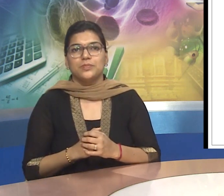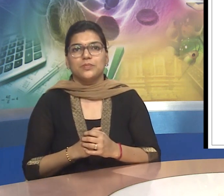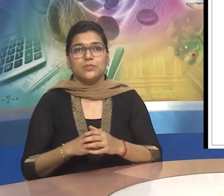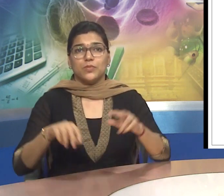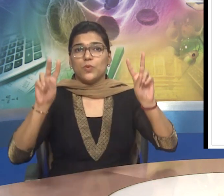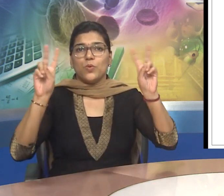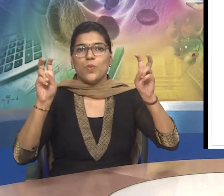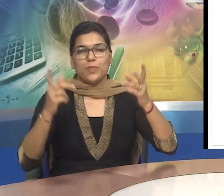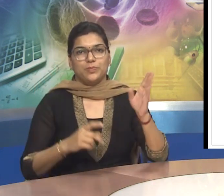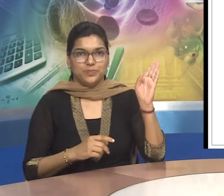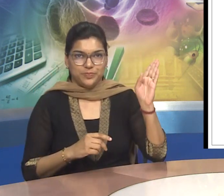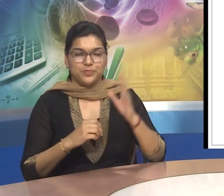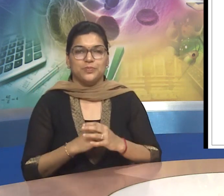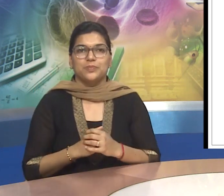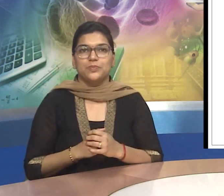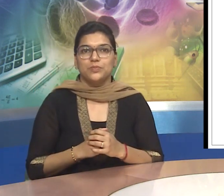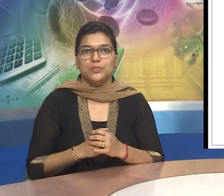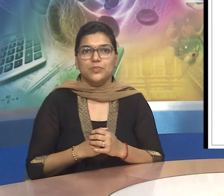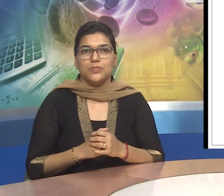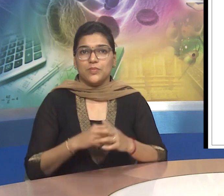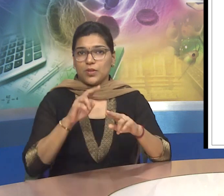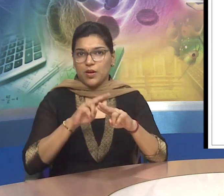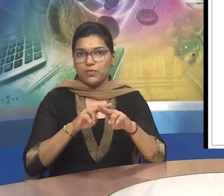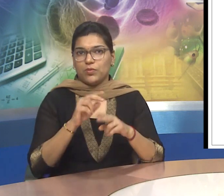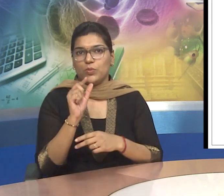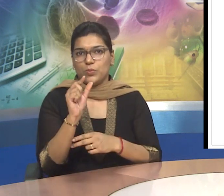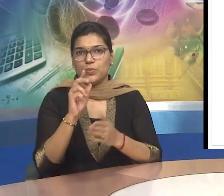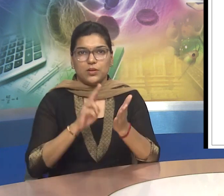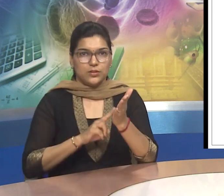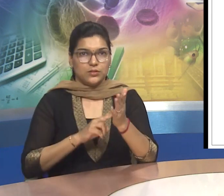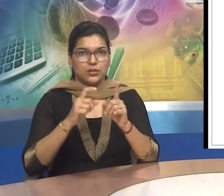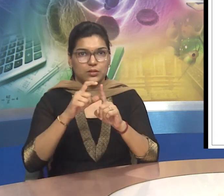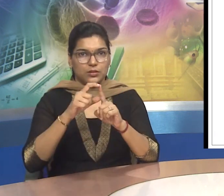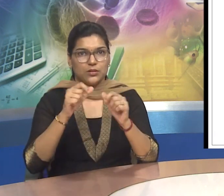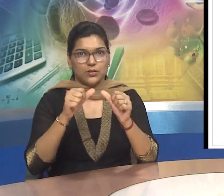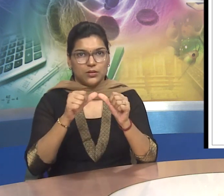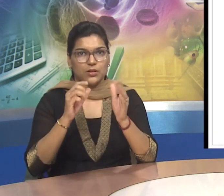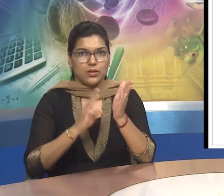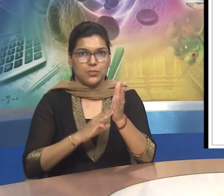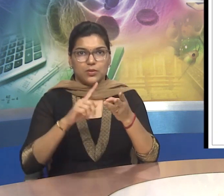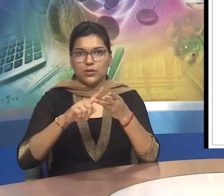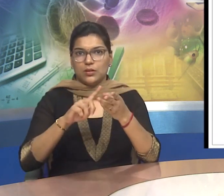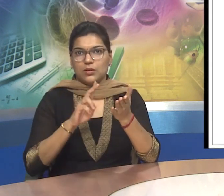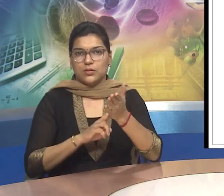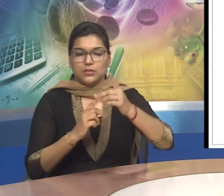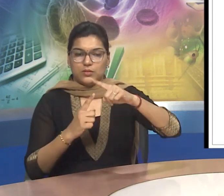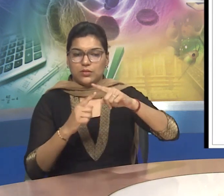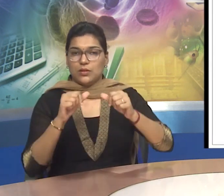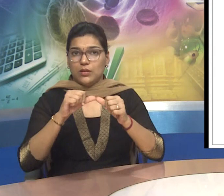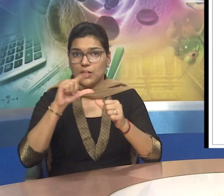number 6. The name of the lesson is on the screen. It is Fundamental